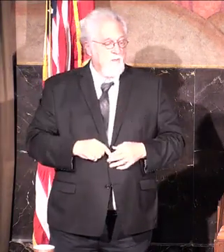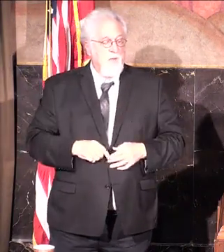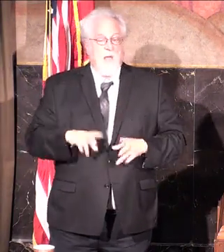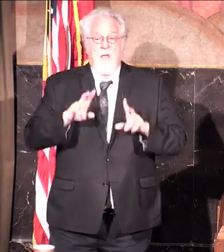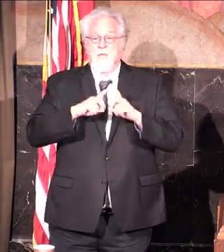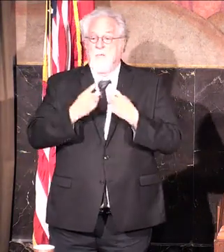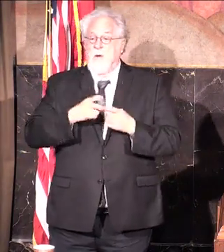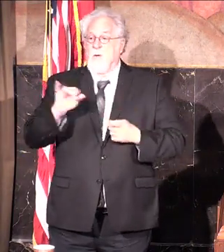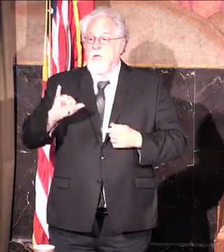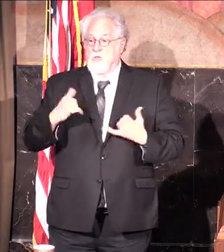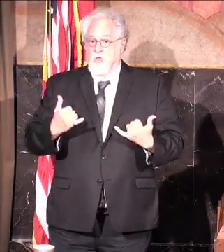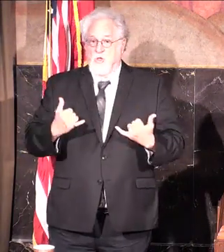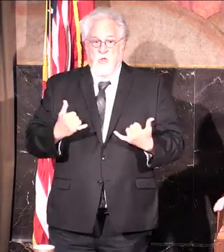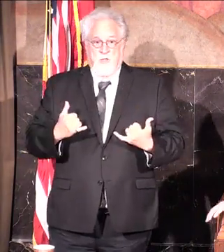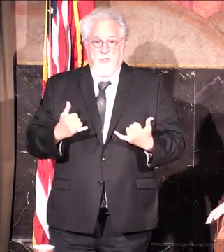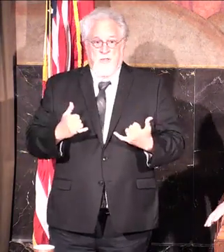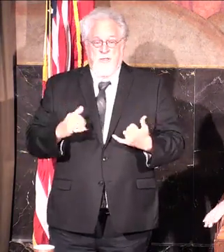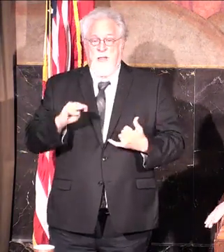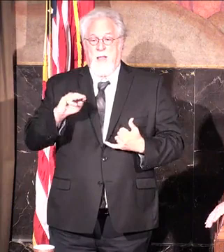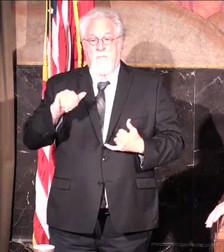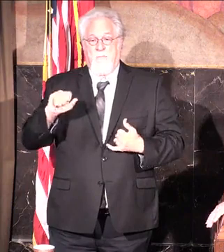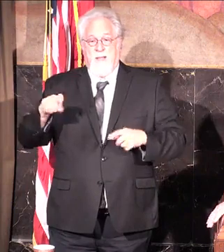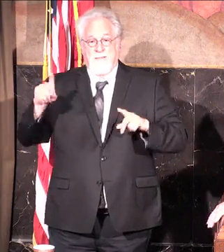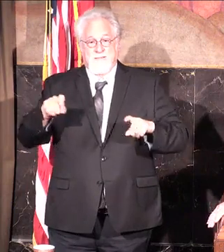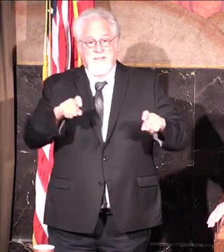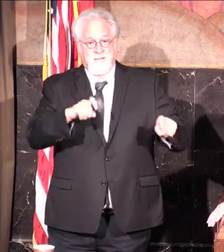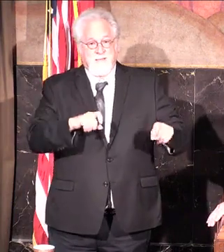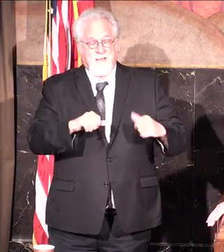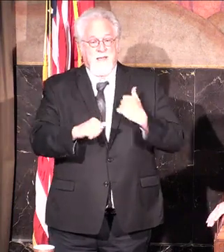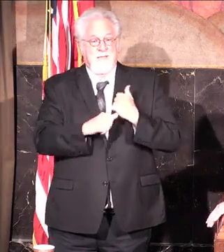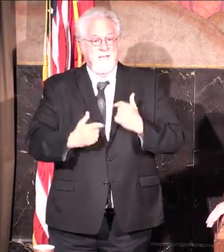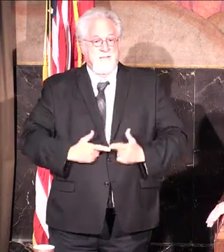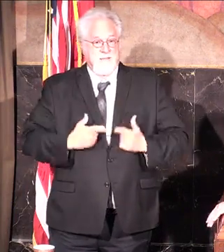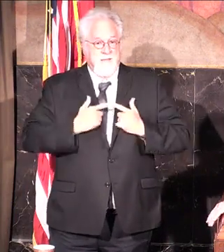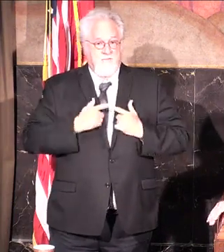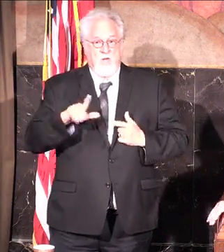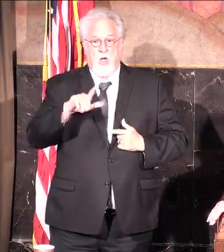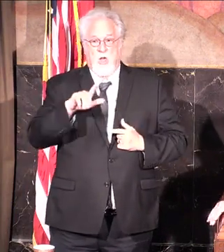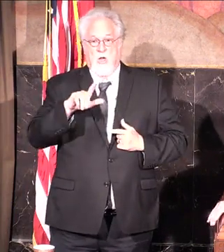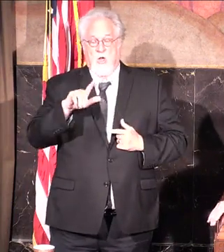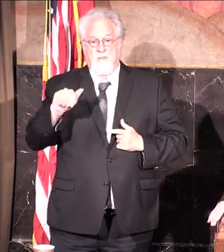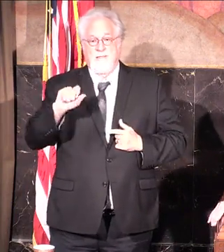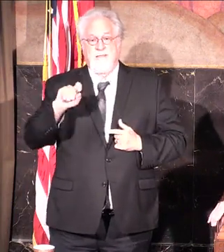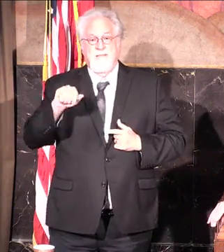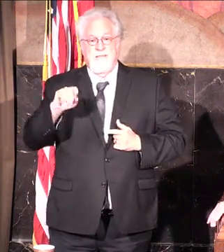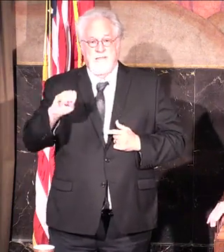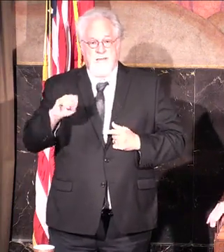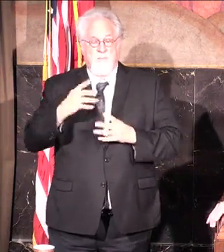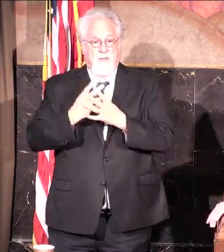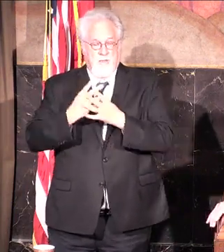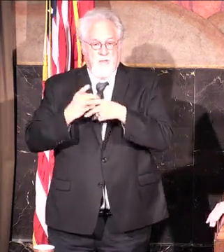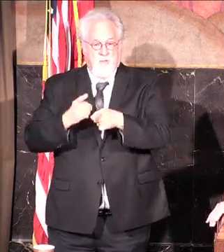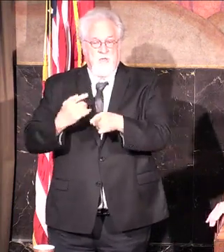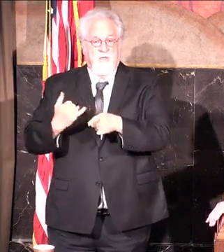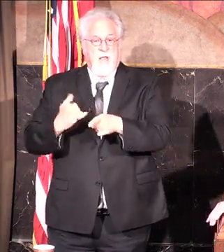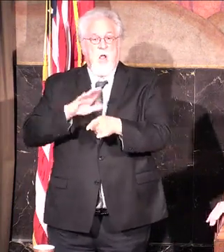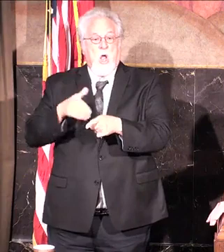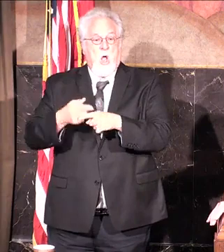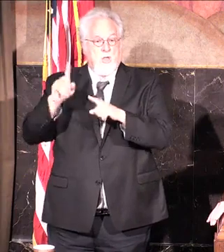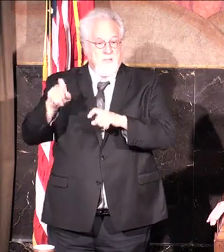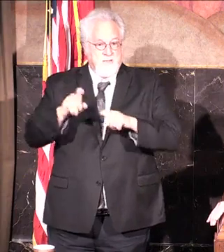is also currently in the process of mass testing assisted living dorms at the Louisiana State Penitentiary. To date, all